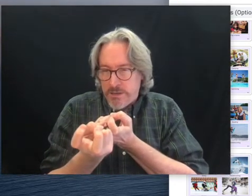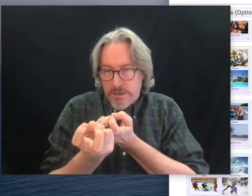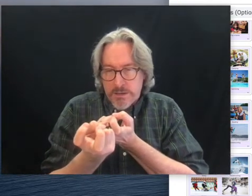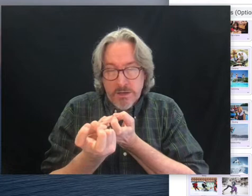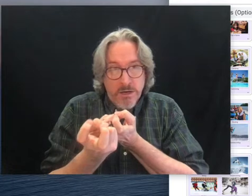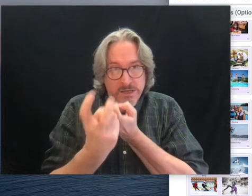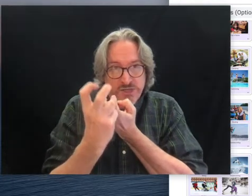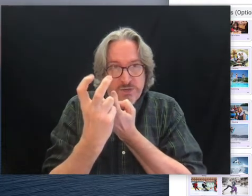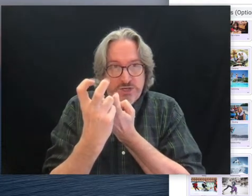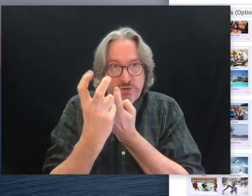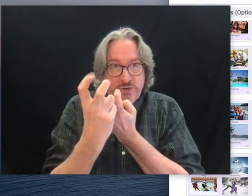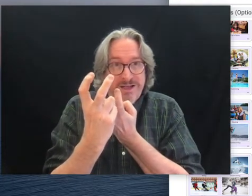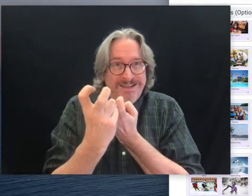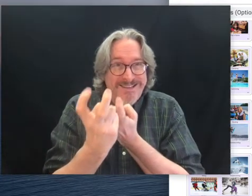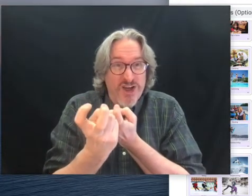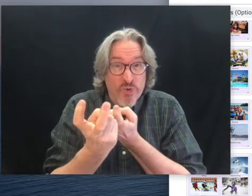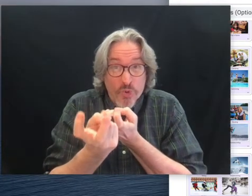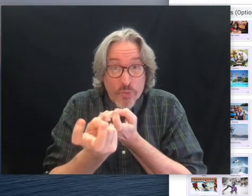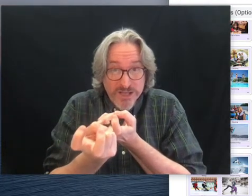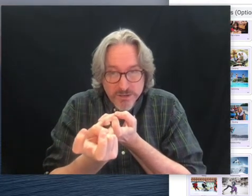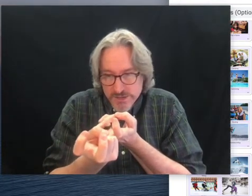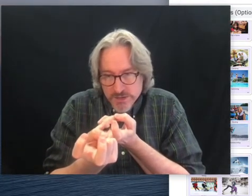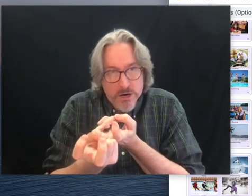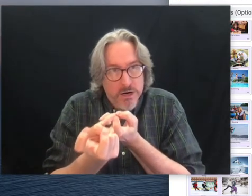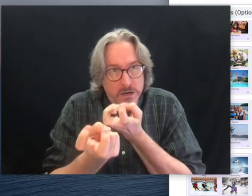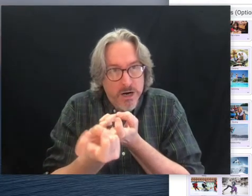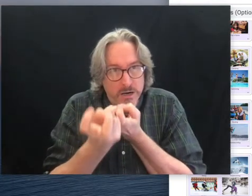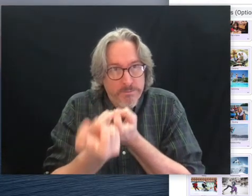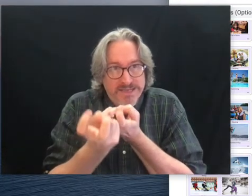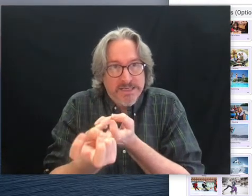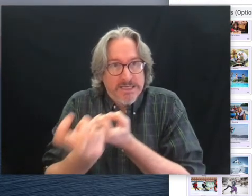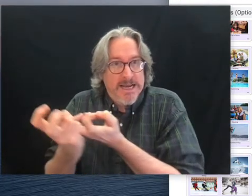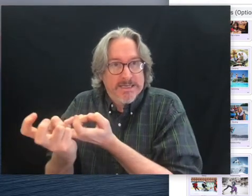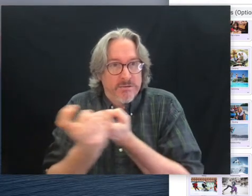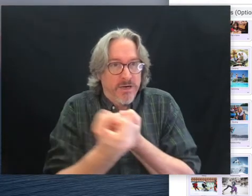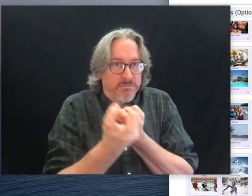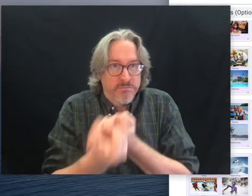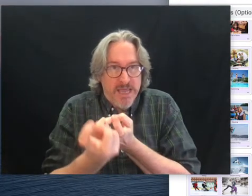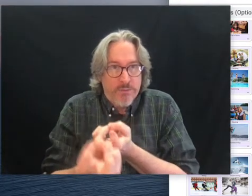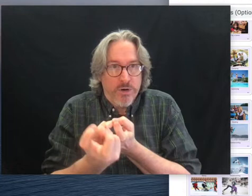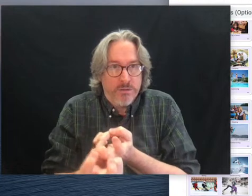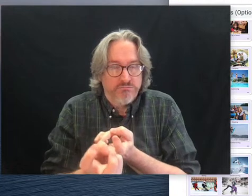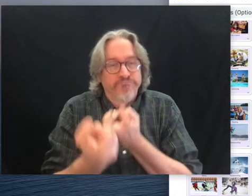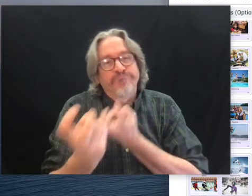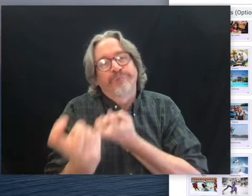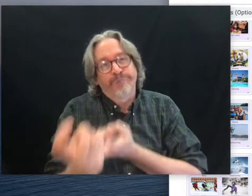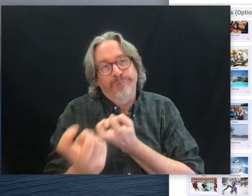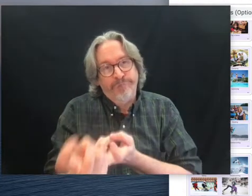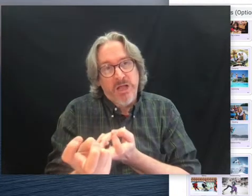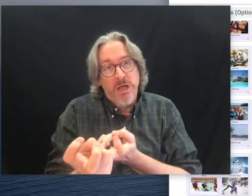skateboarding. So the wheels are basically connected, right? Skateboarding.